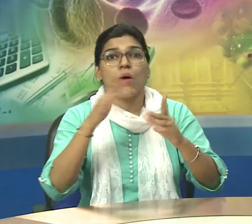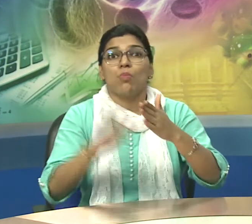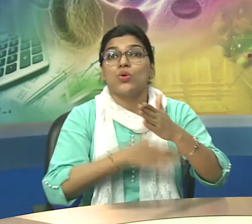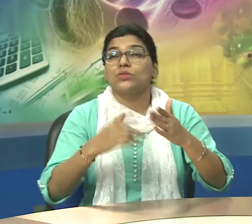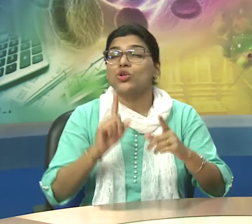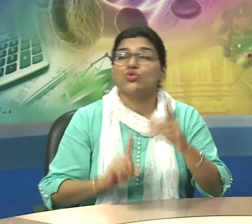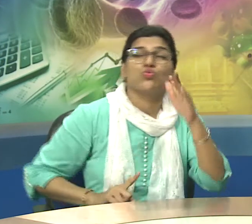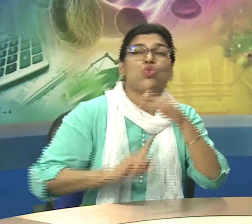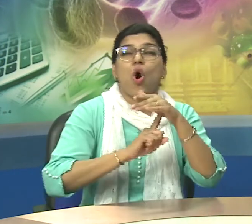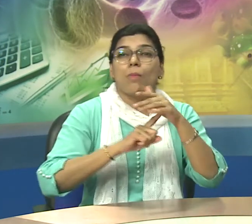single-handedly